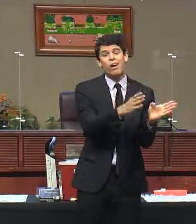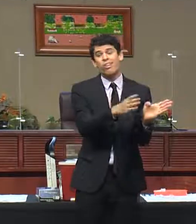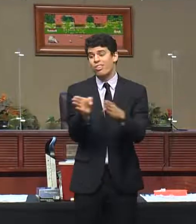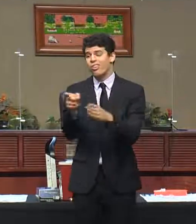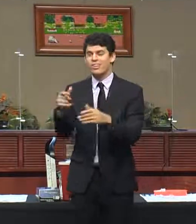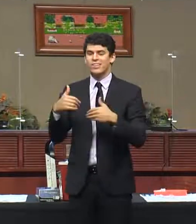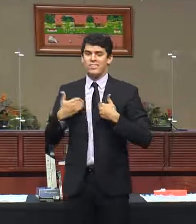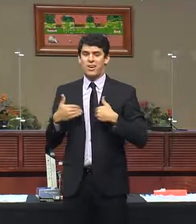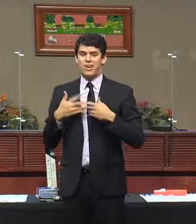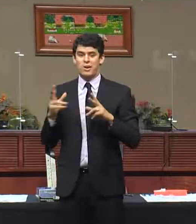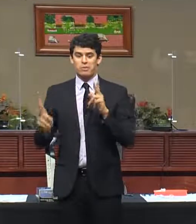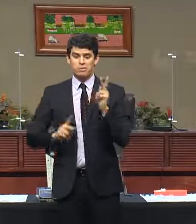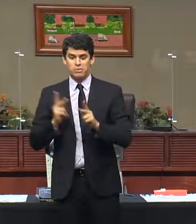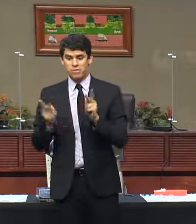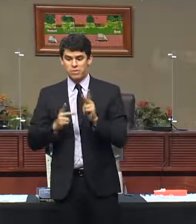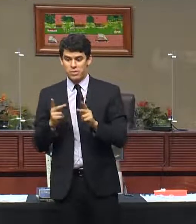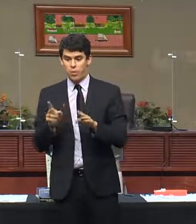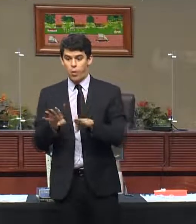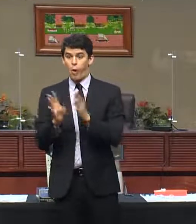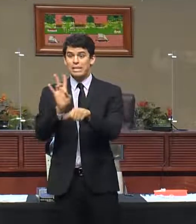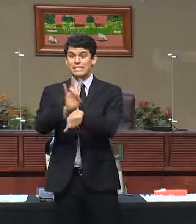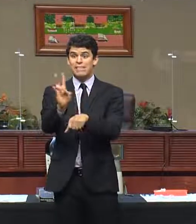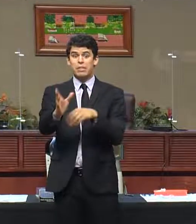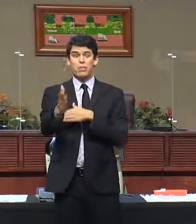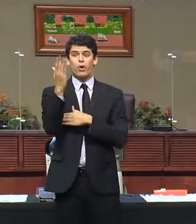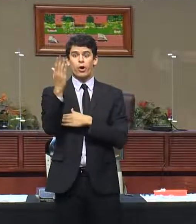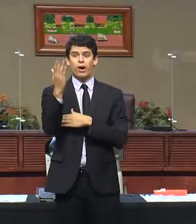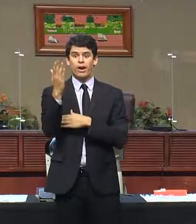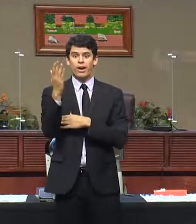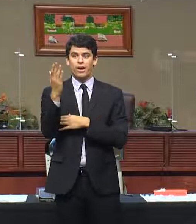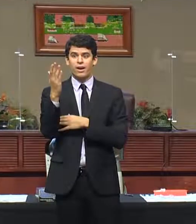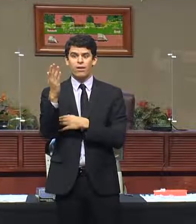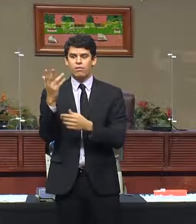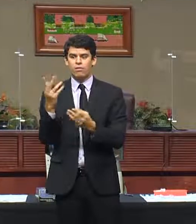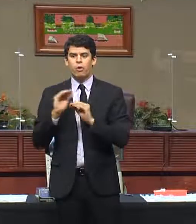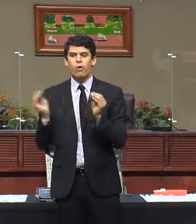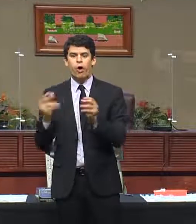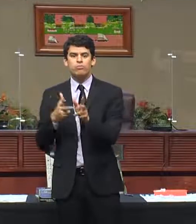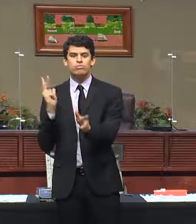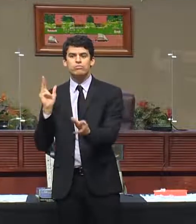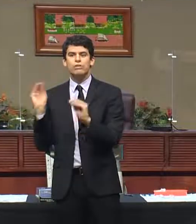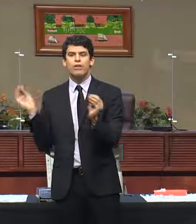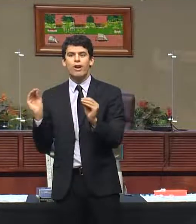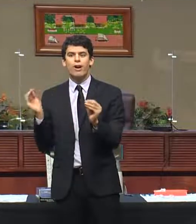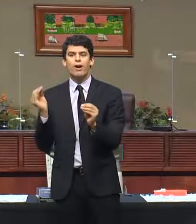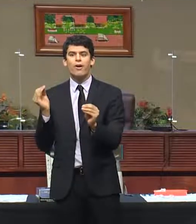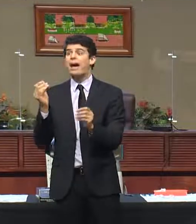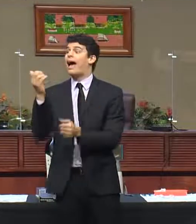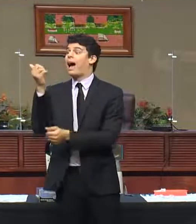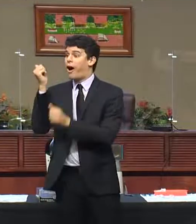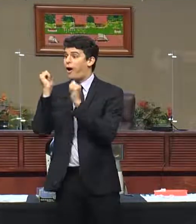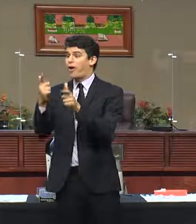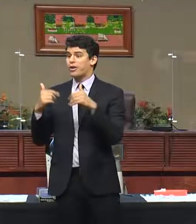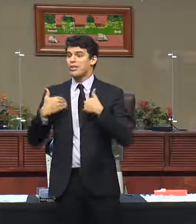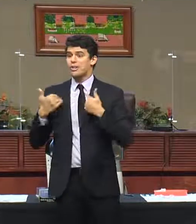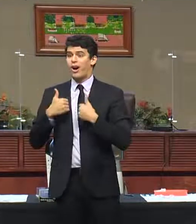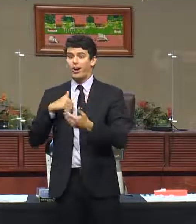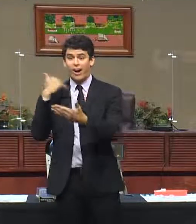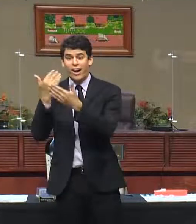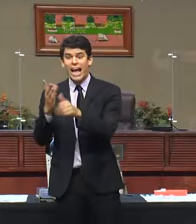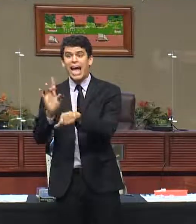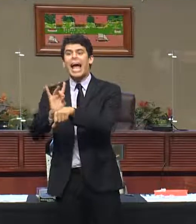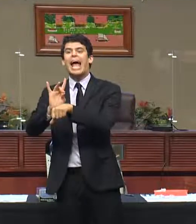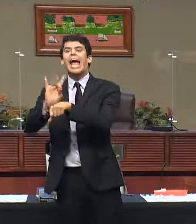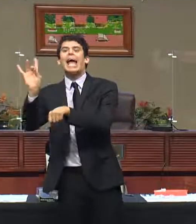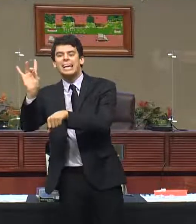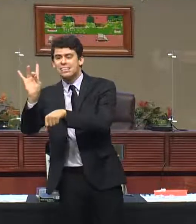we are at 7 looking and we have no one waiting in line. Everyone's arrived at 8 o'clock or later. So there are things that are